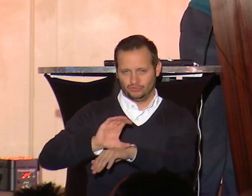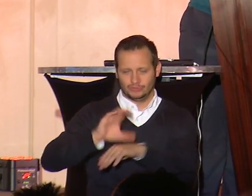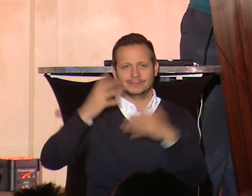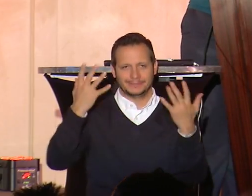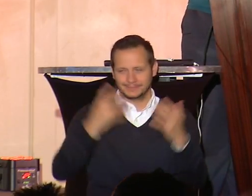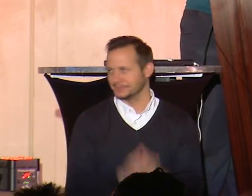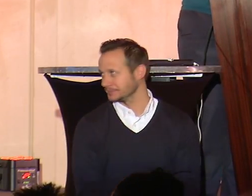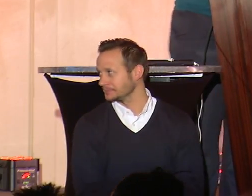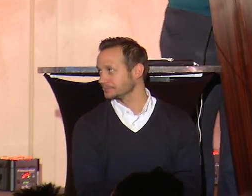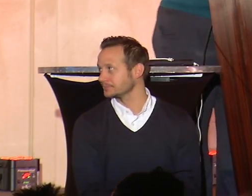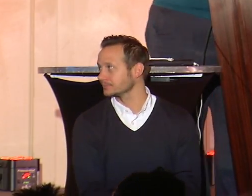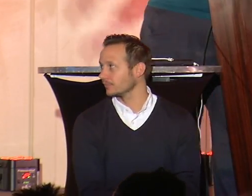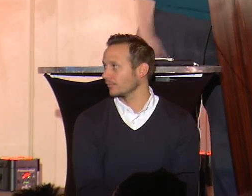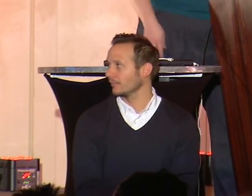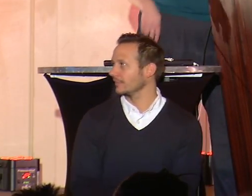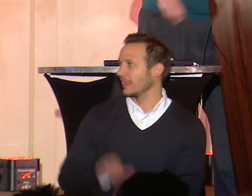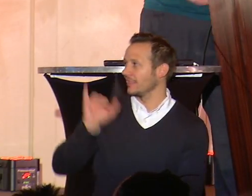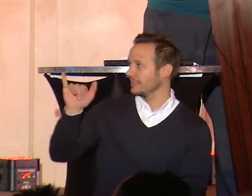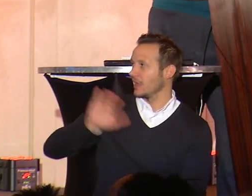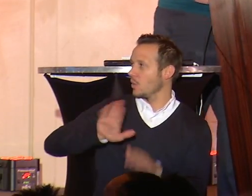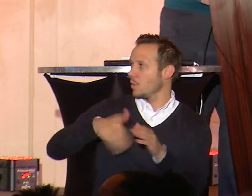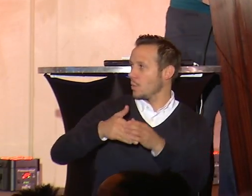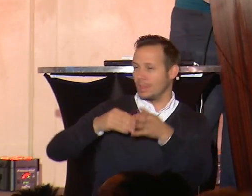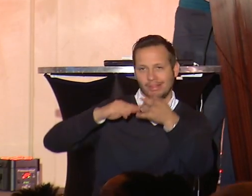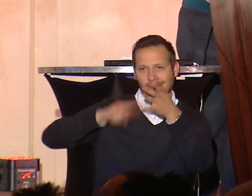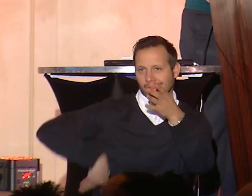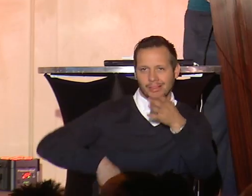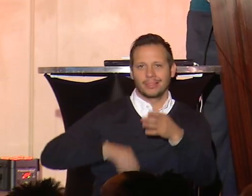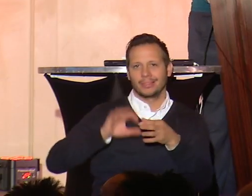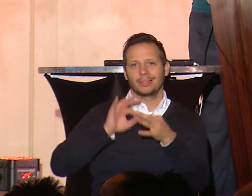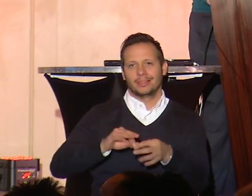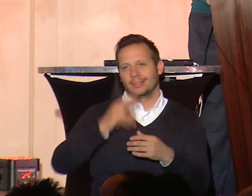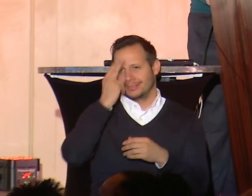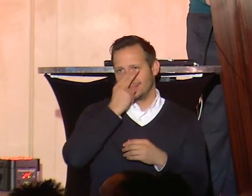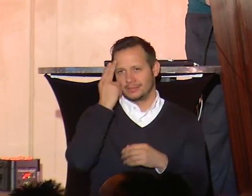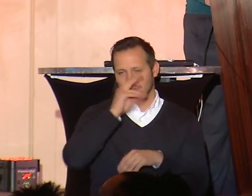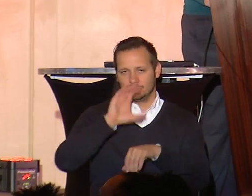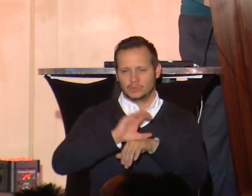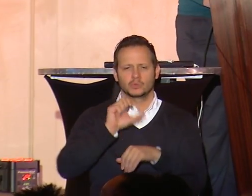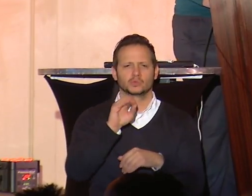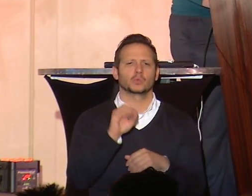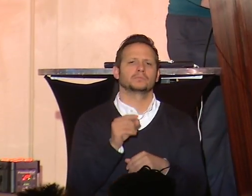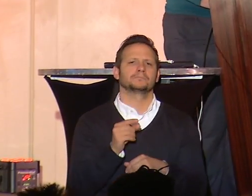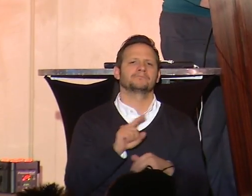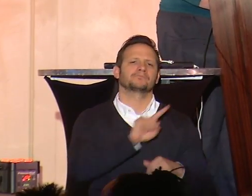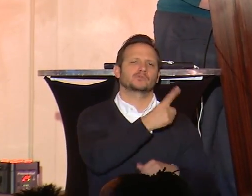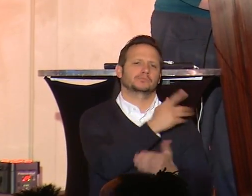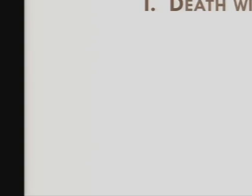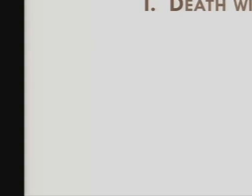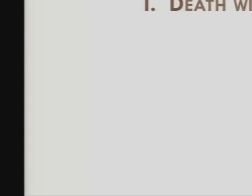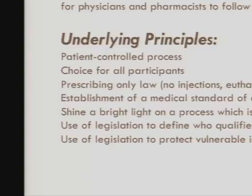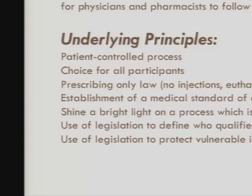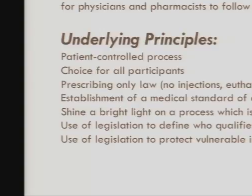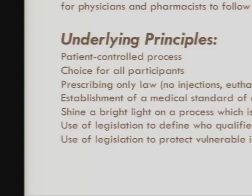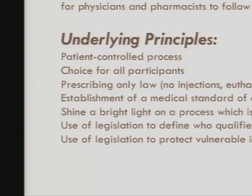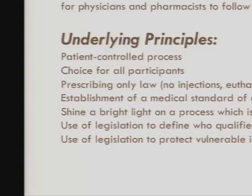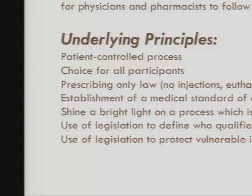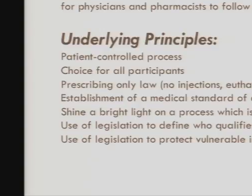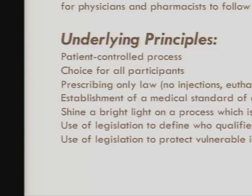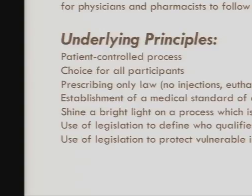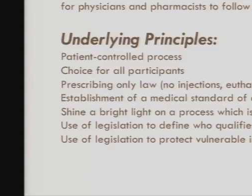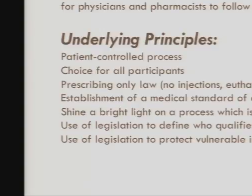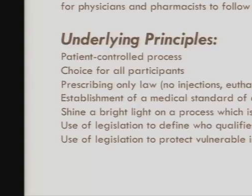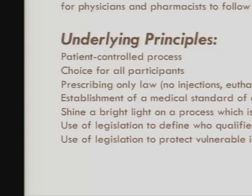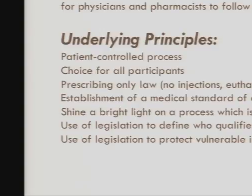that last thing just says is the Catholic Church. So first of all, the Oregon Death with Dignity Act.